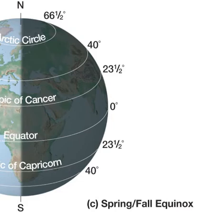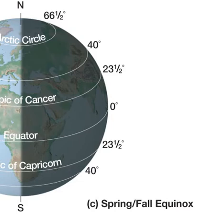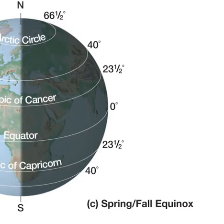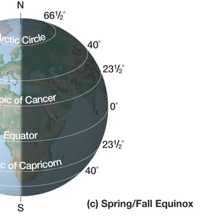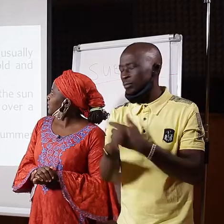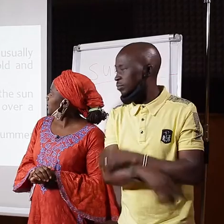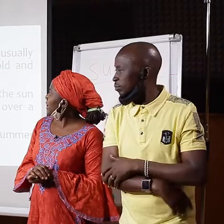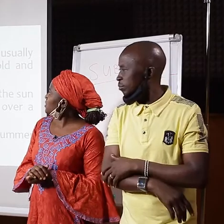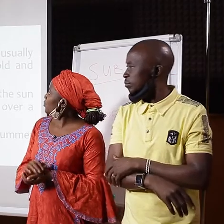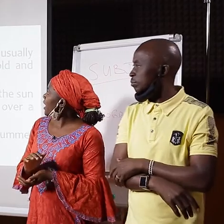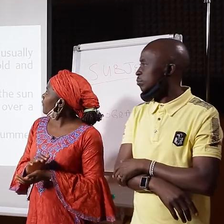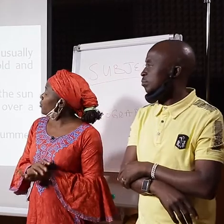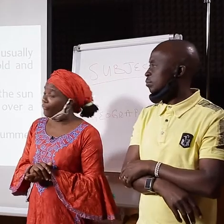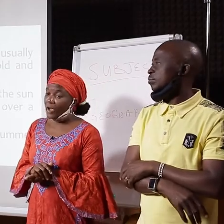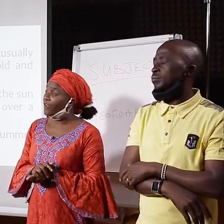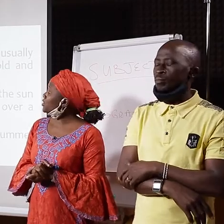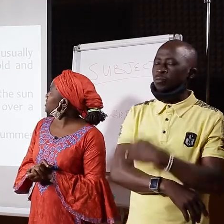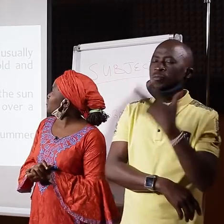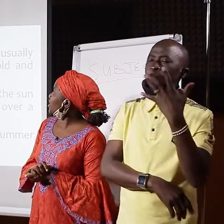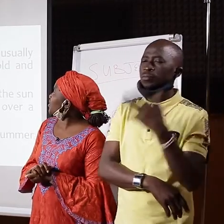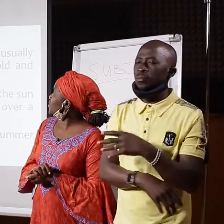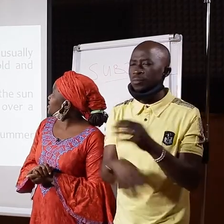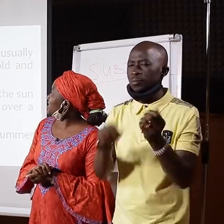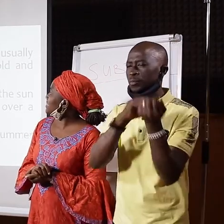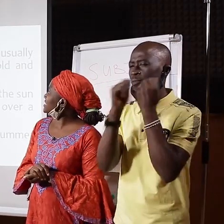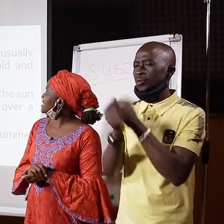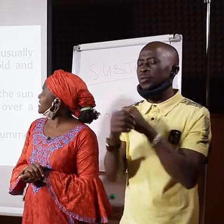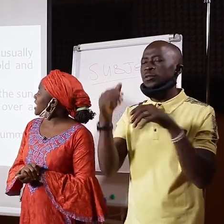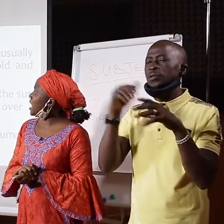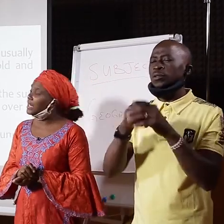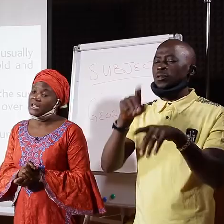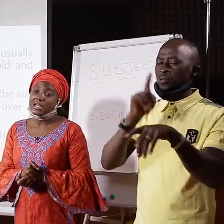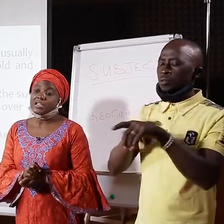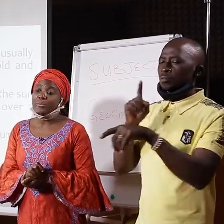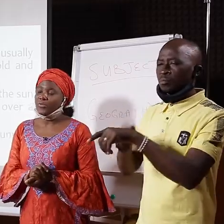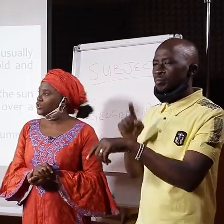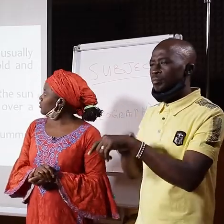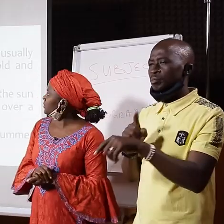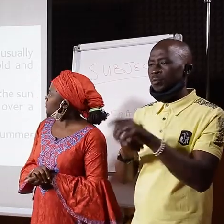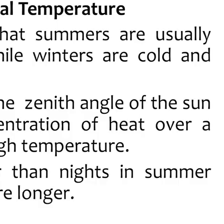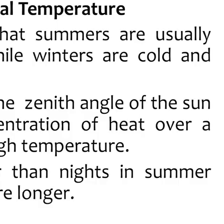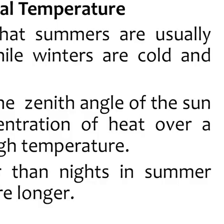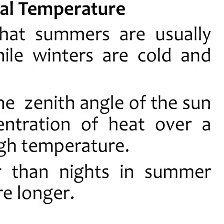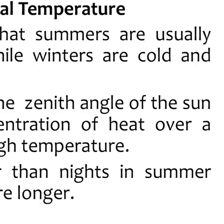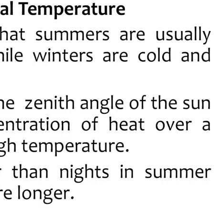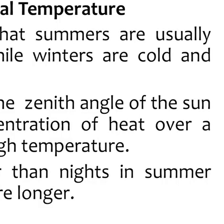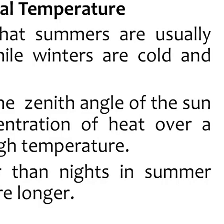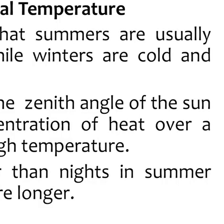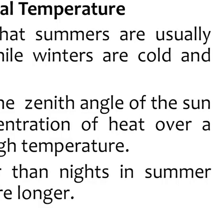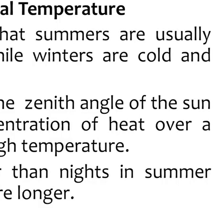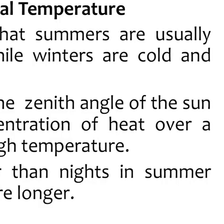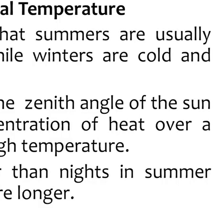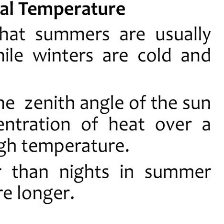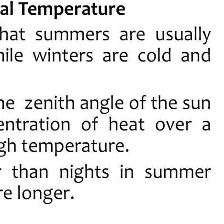21st. Next, we have number 5, which is changes in the seasonal temperature. It is observed